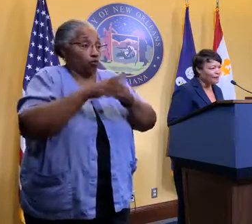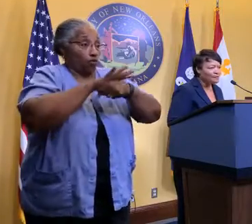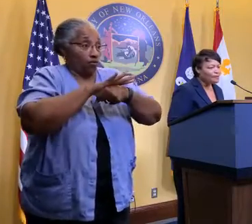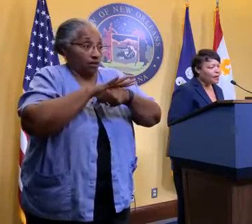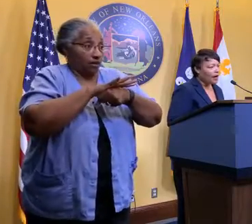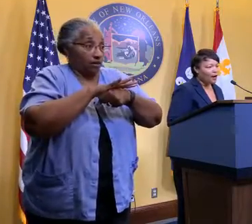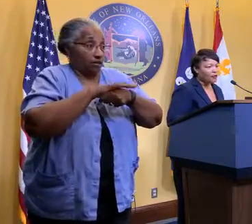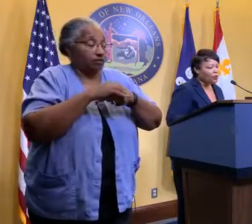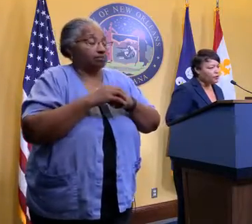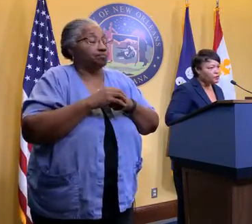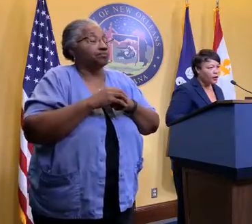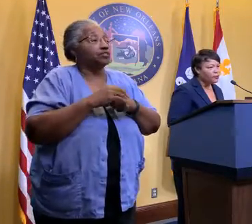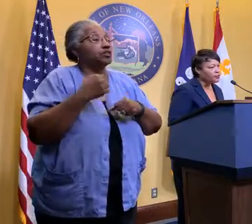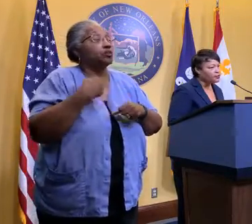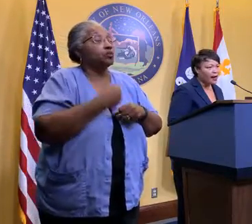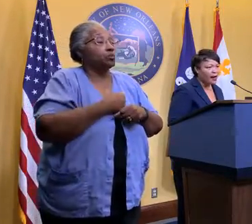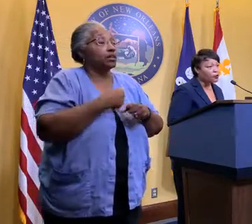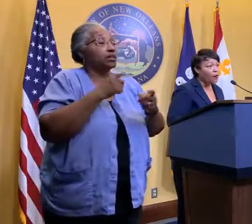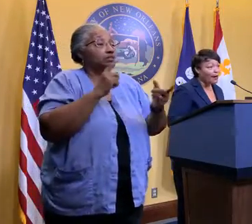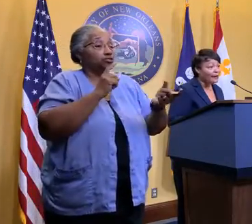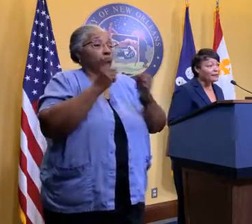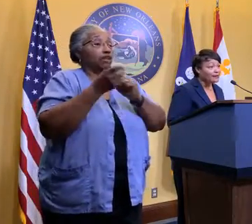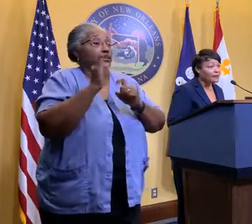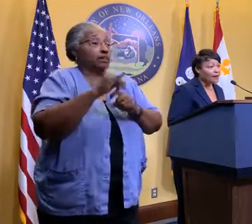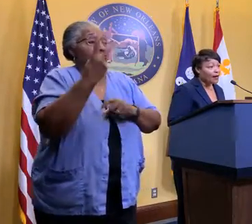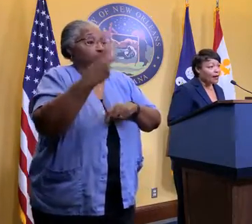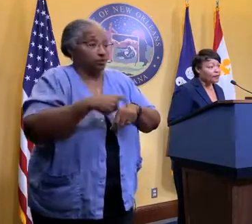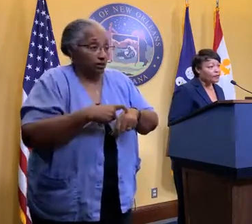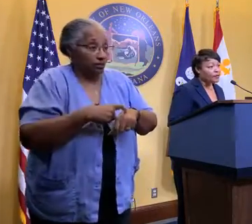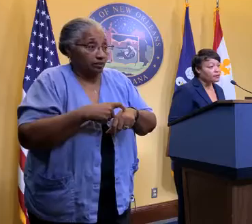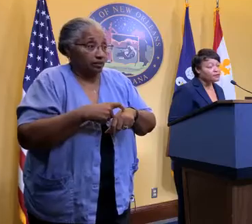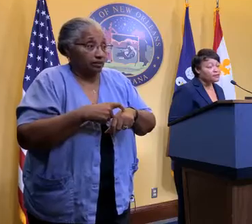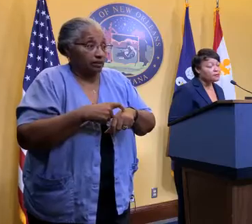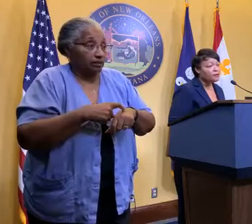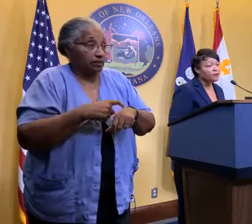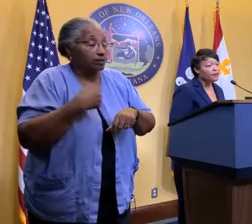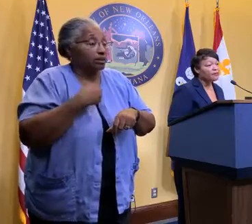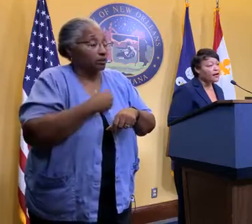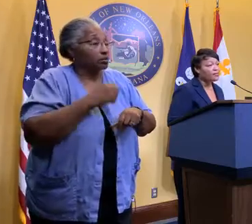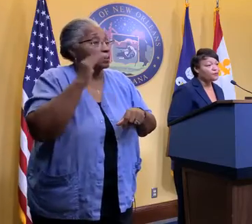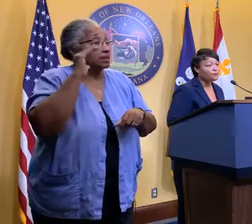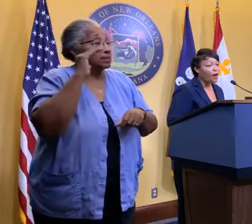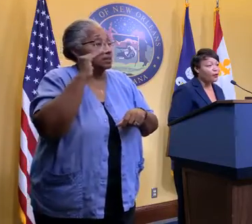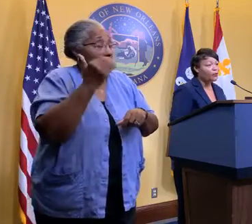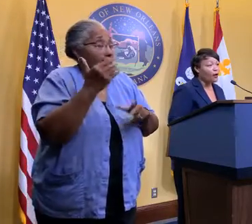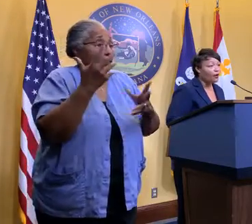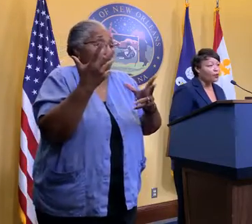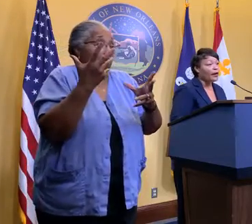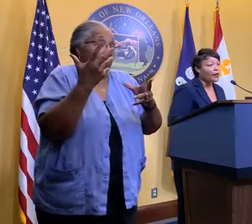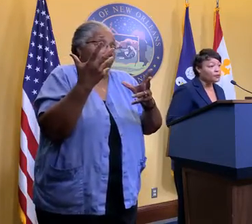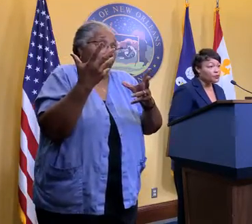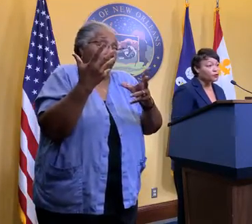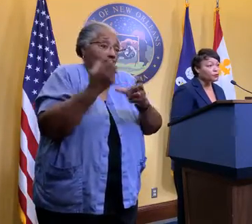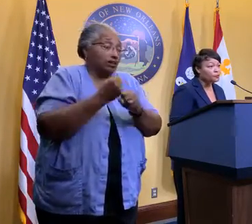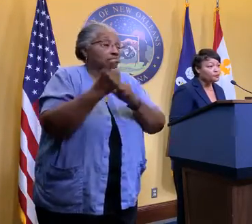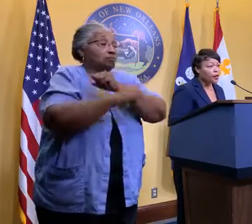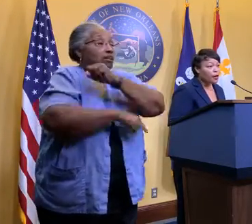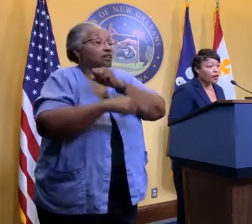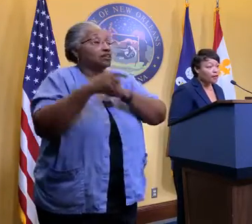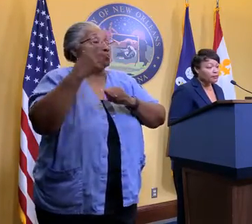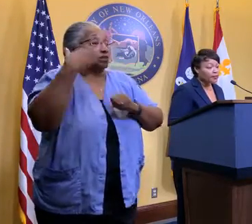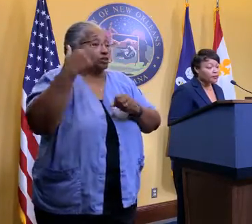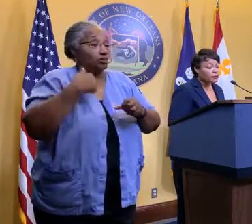in the state. You know, we turned it around twice, and we're getting, seems to be penalized from how well we were able to